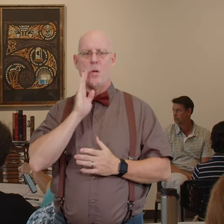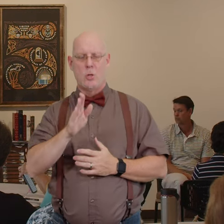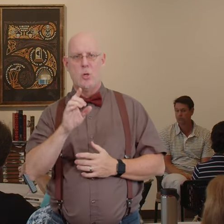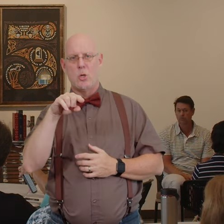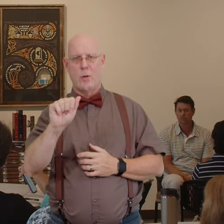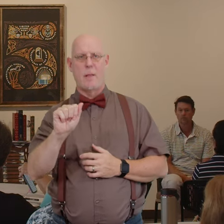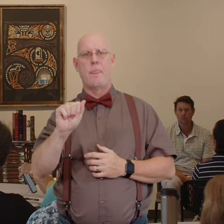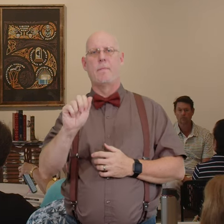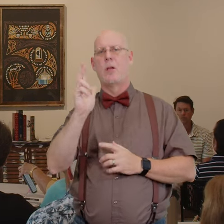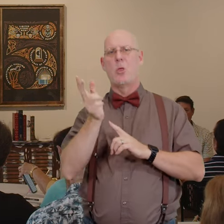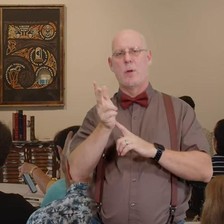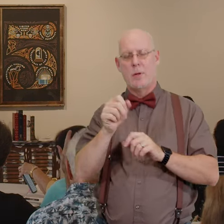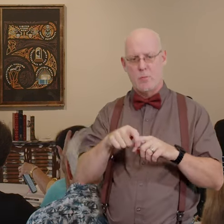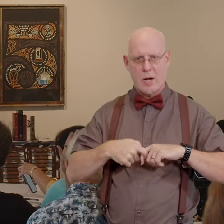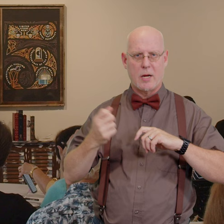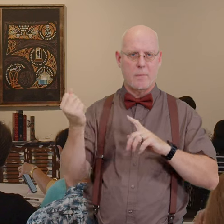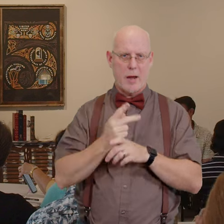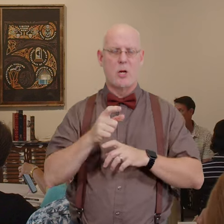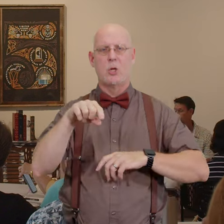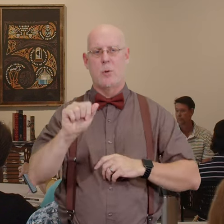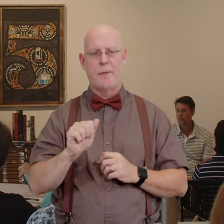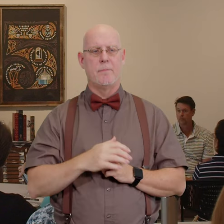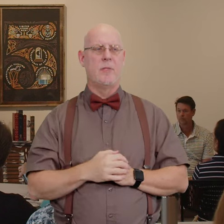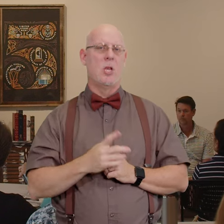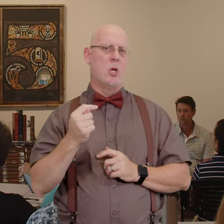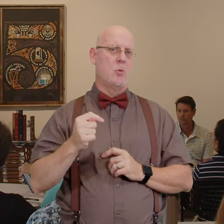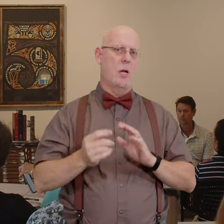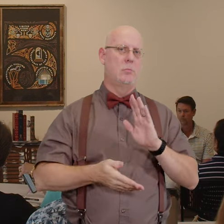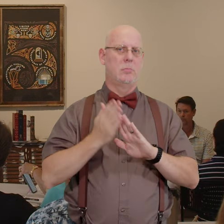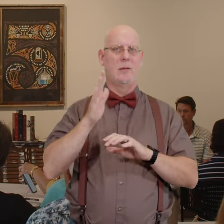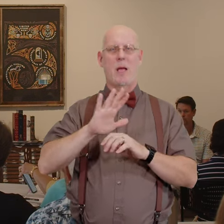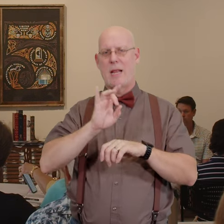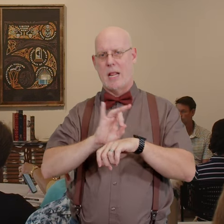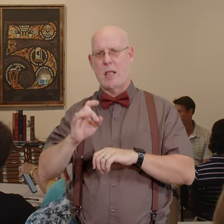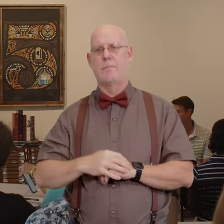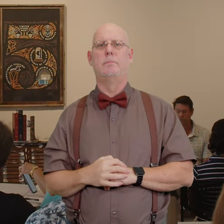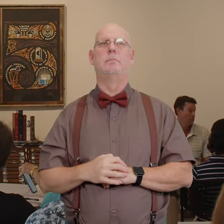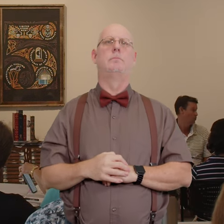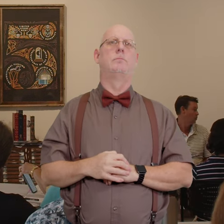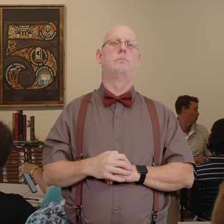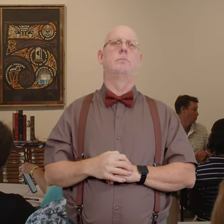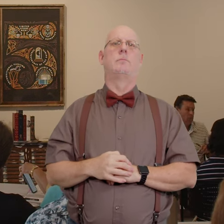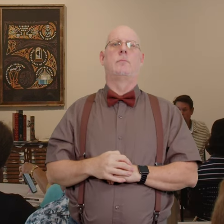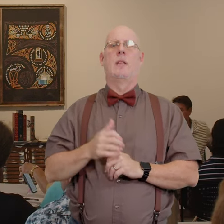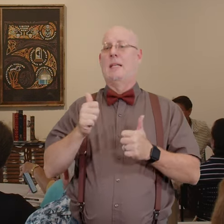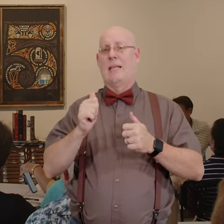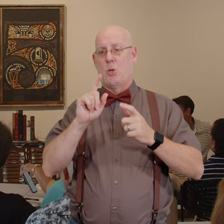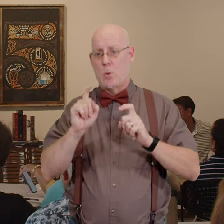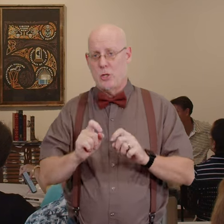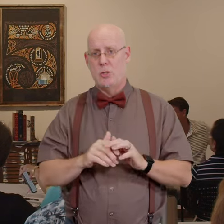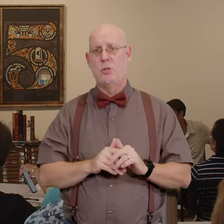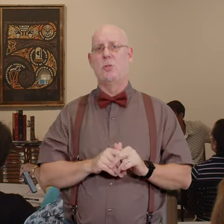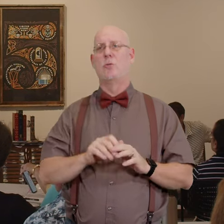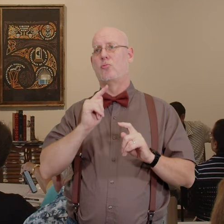But we are going to do a Q&A. So we're going to take a 3-minute break. We'll come back. We'll do Q&A. We'll try to get you out here just right around 8 o'clock. Text any questions